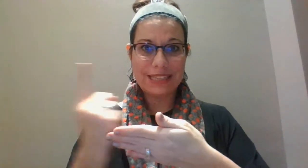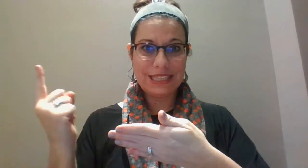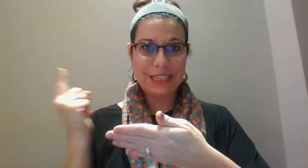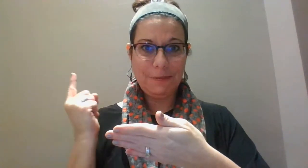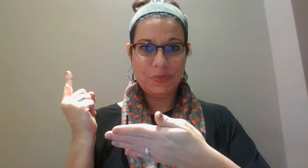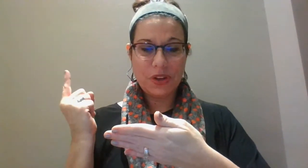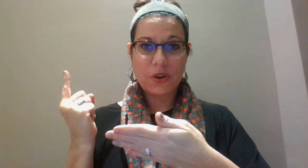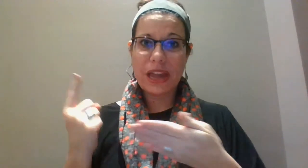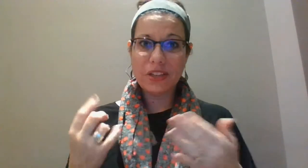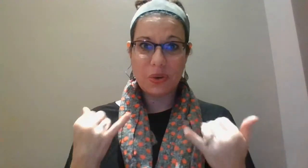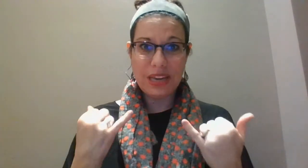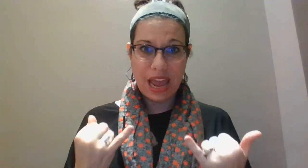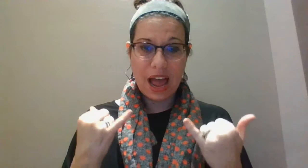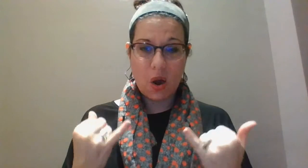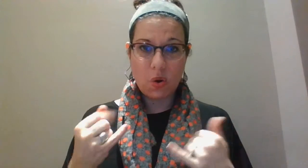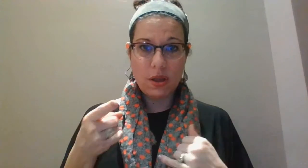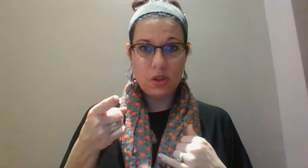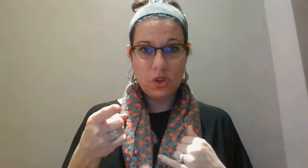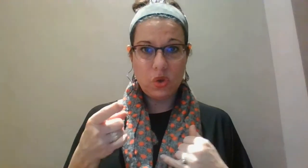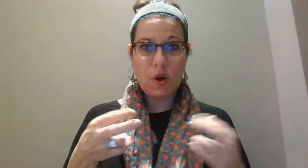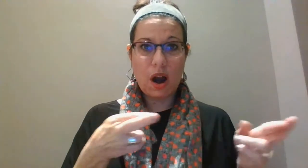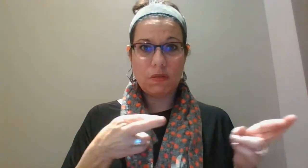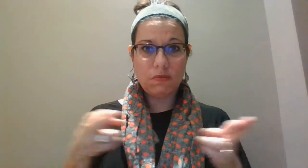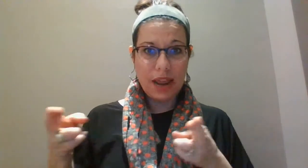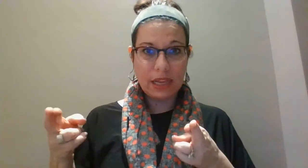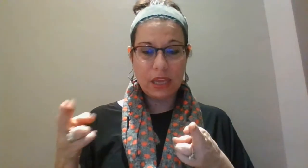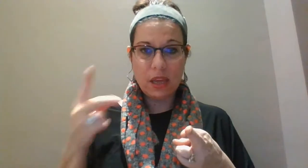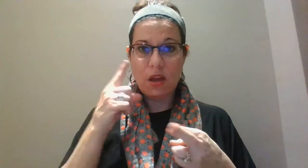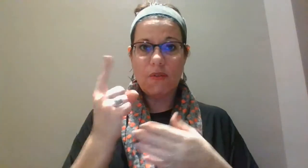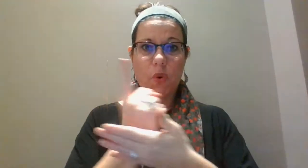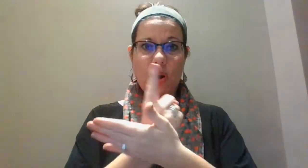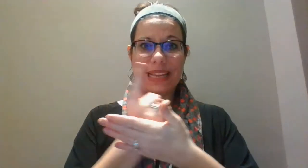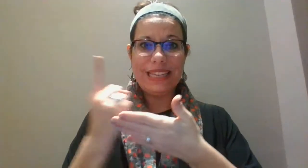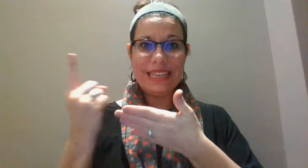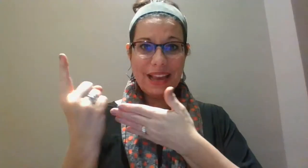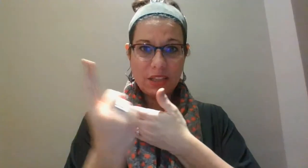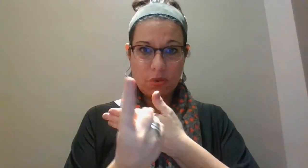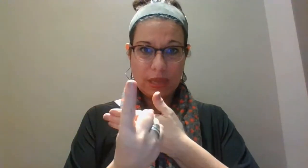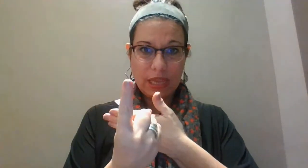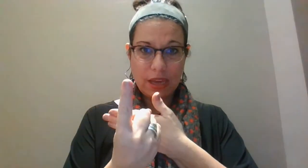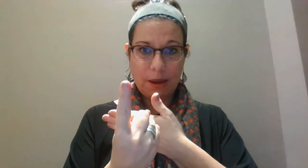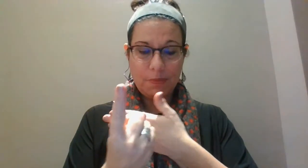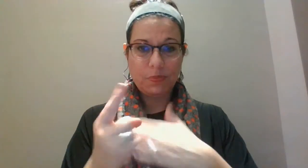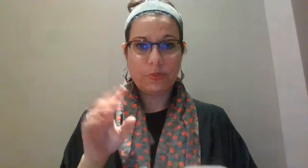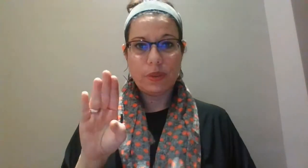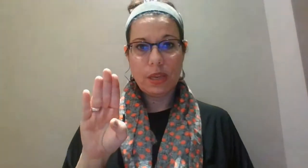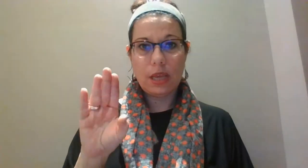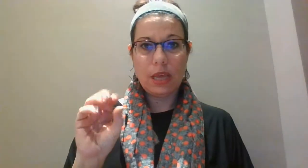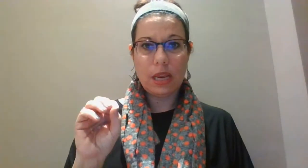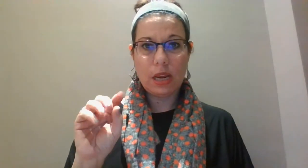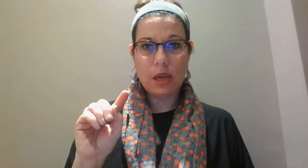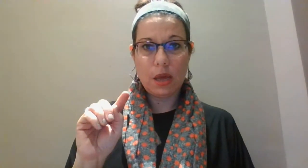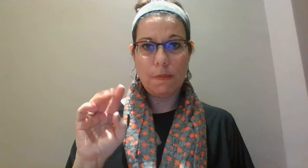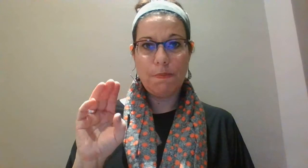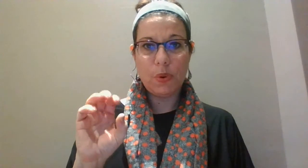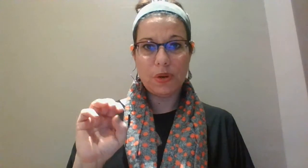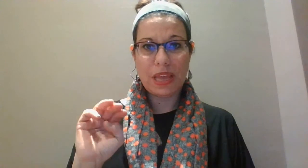past. Okay, so now you are ready for next week in